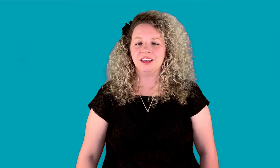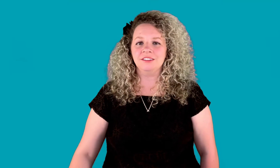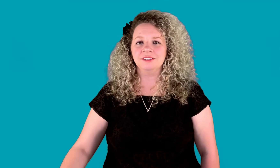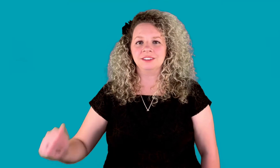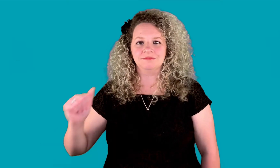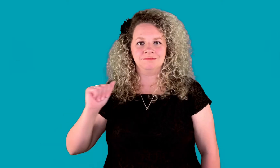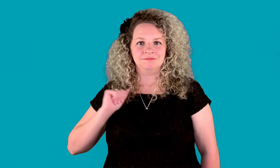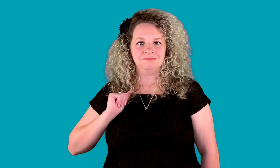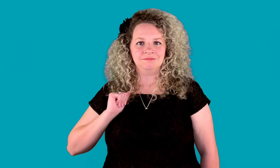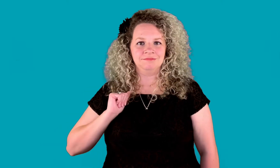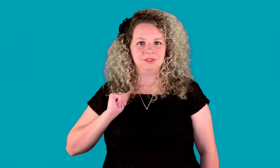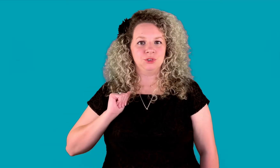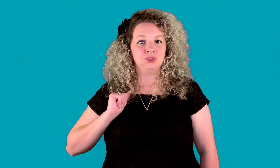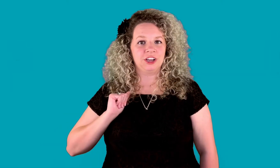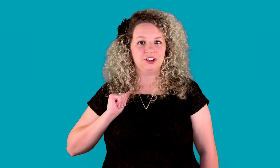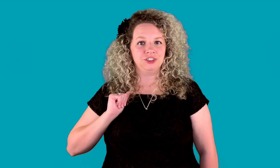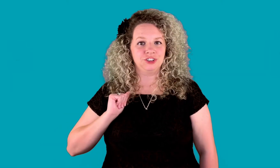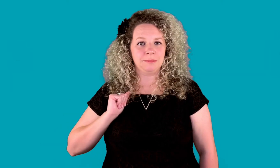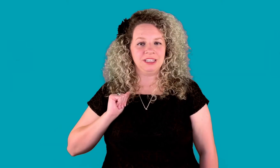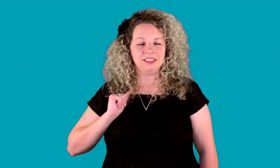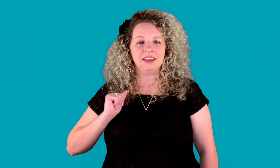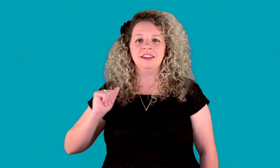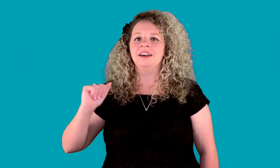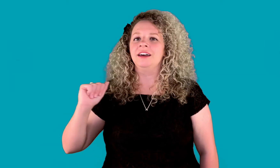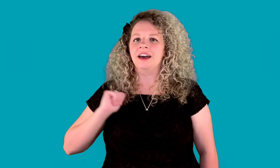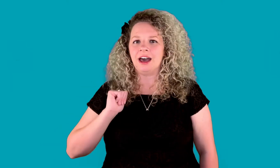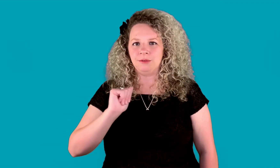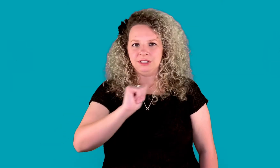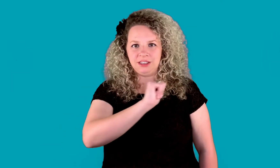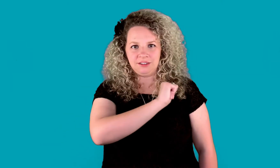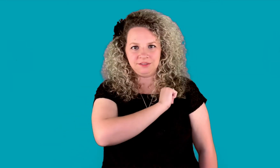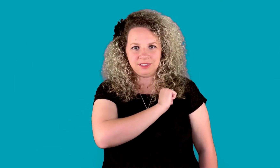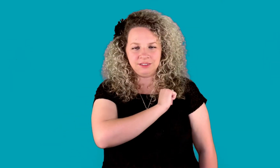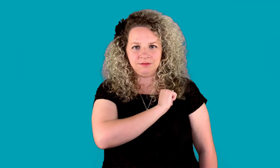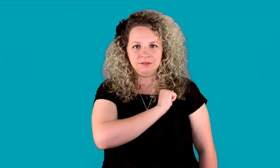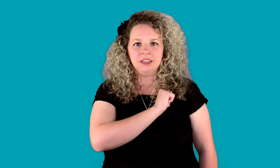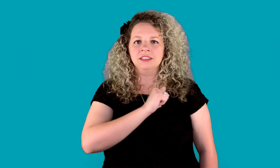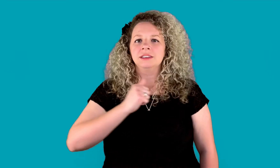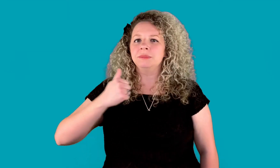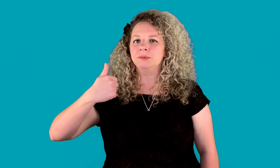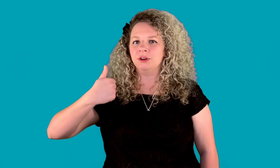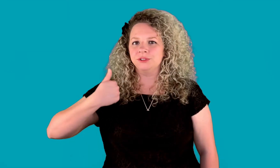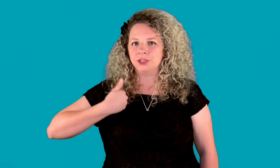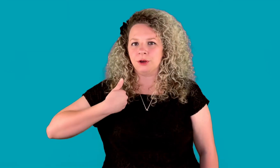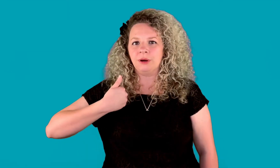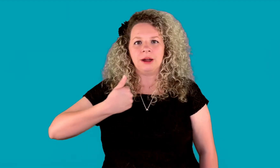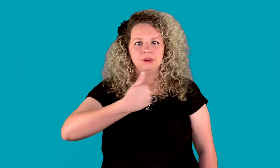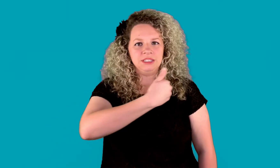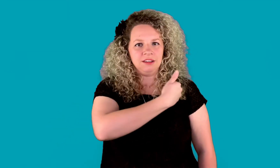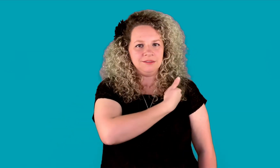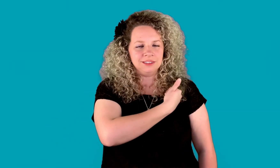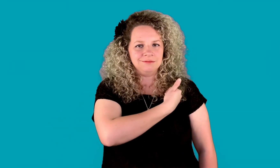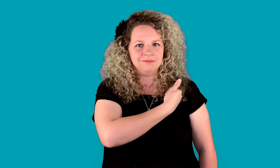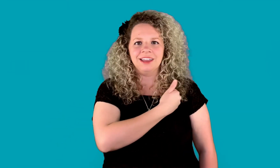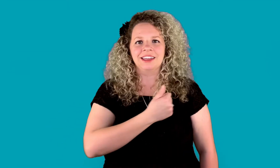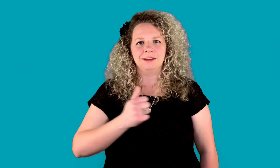Ourselves, so starting on your dominant side, ourselves. Some people also go ourselves. Again, I